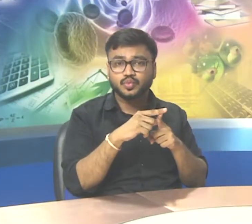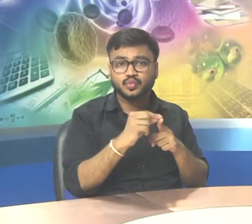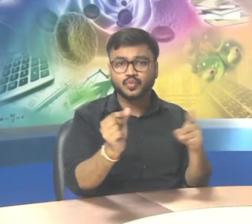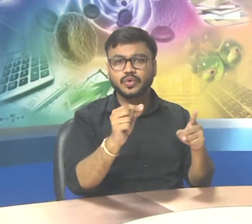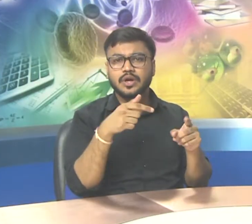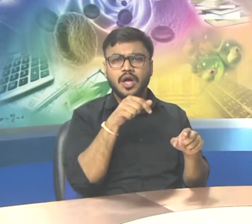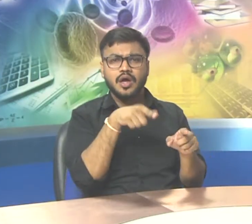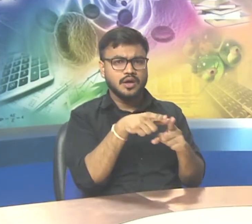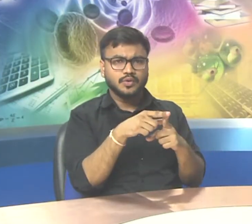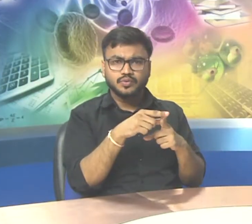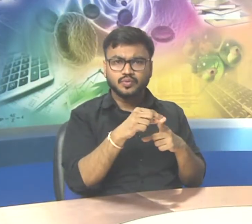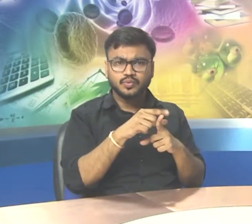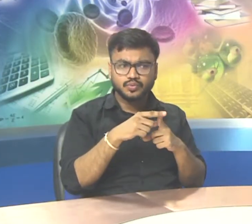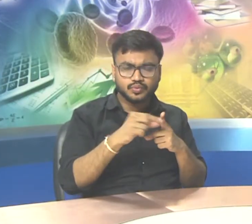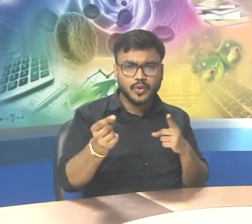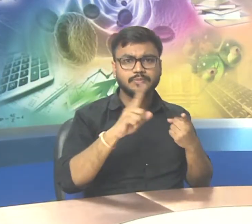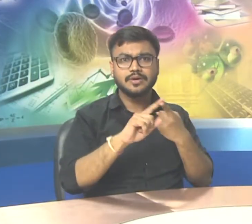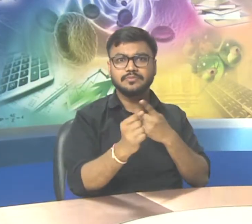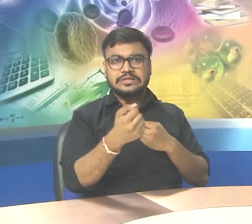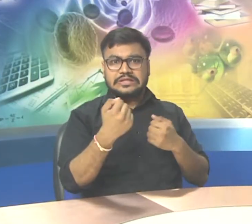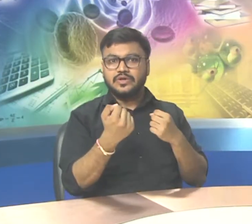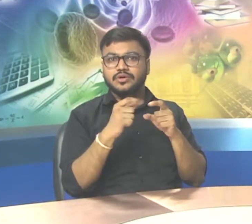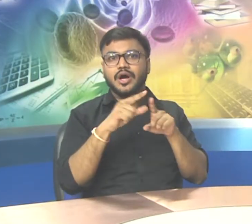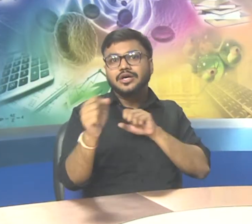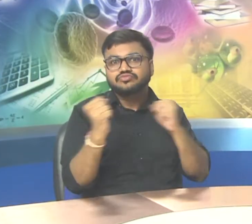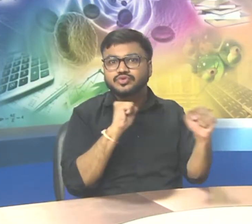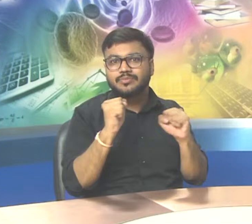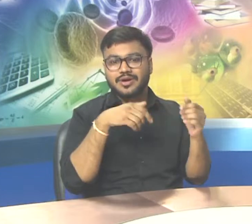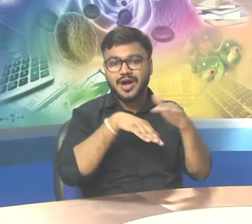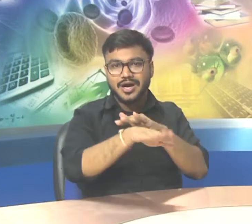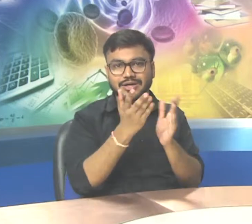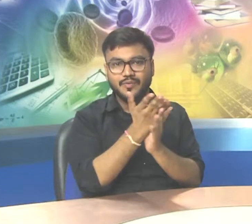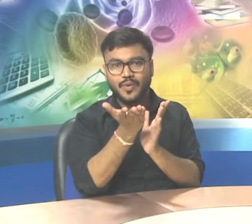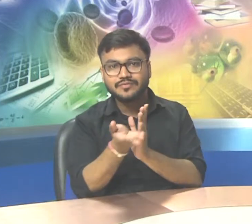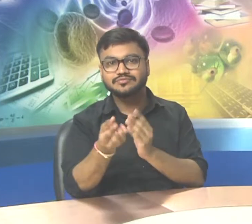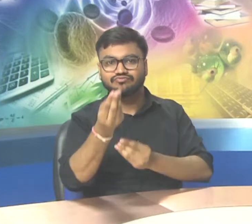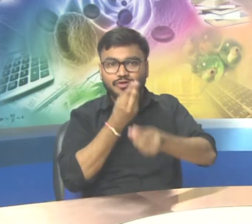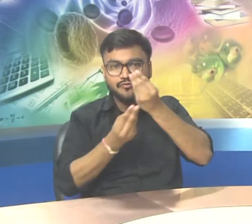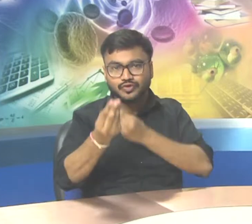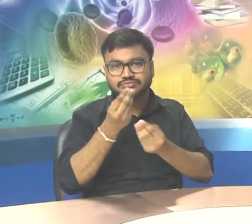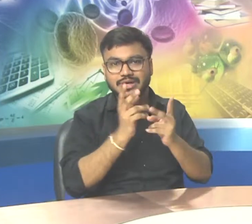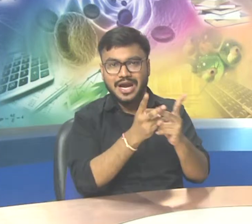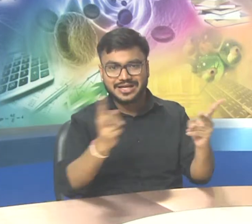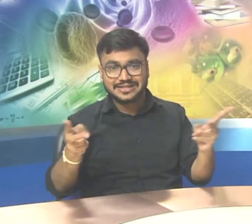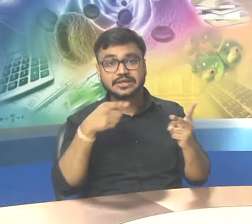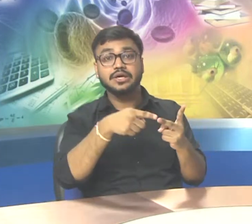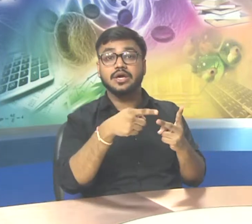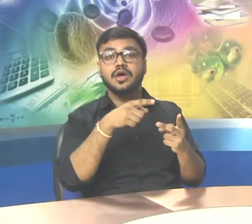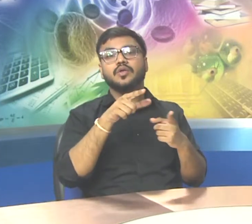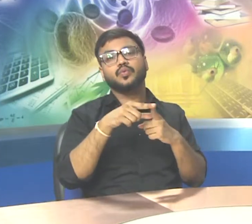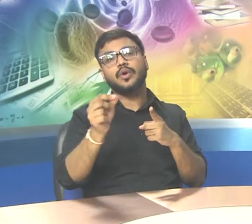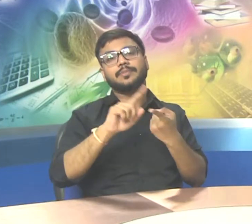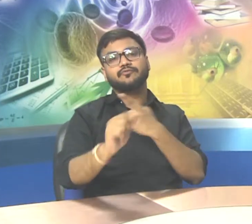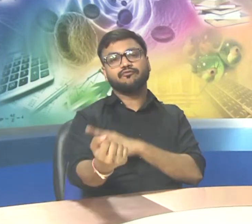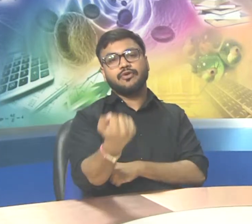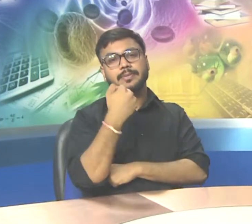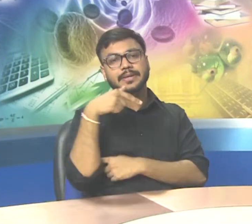Therefore, food provides the energy needed for all body activities and functions.